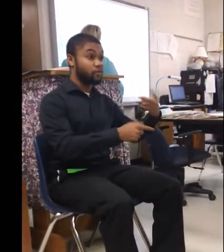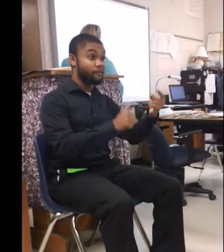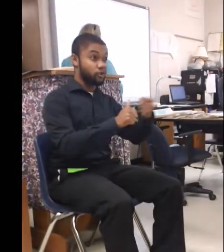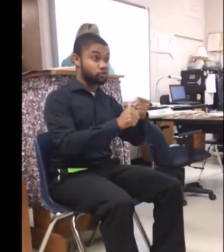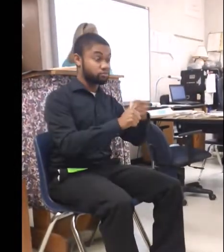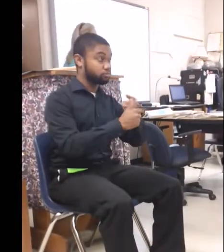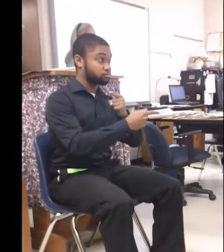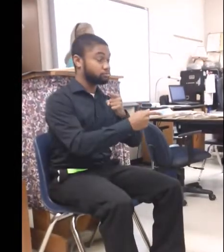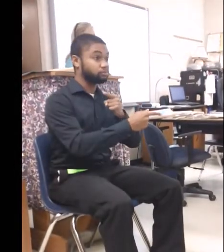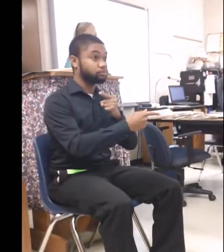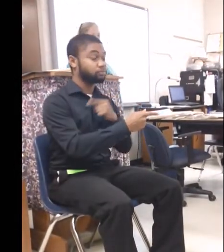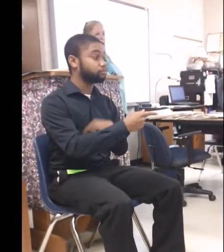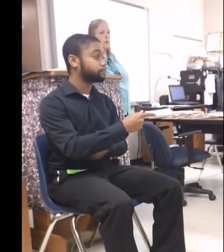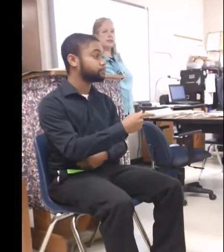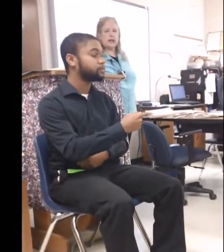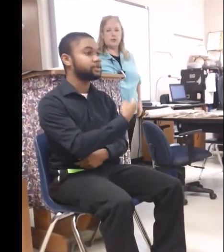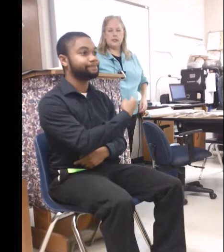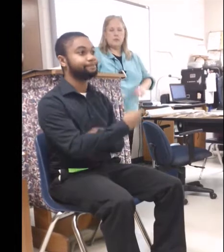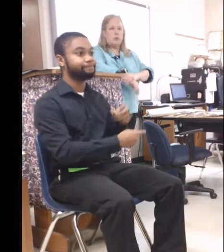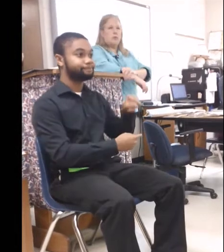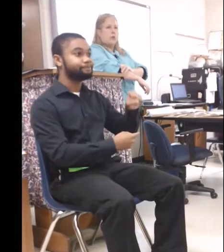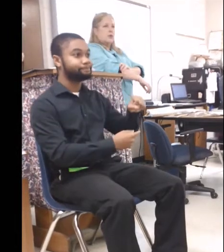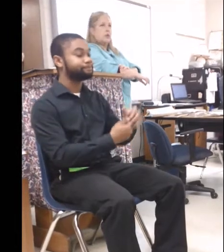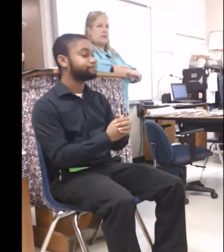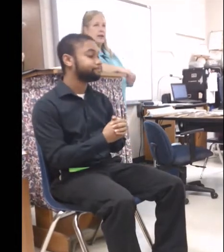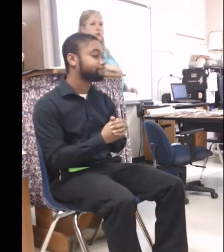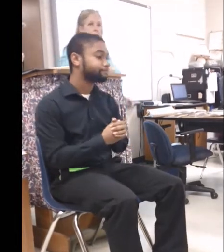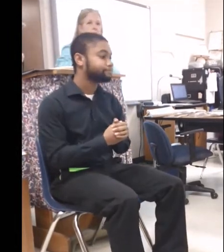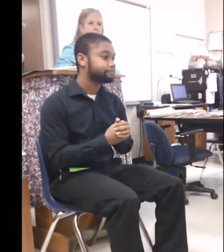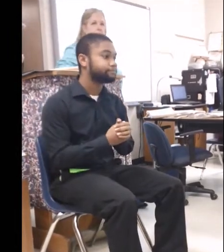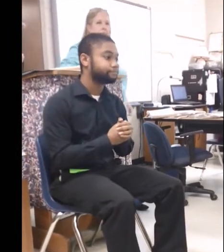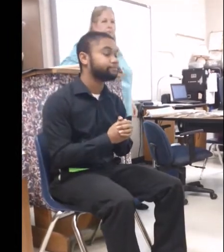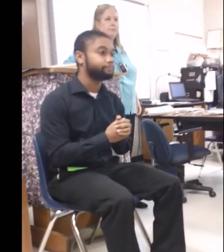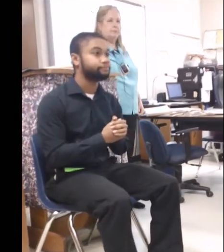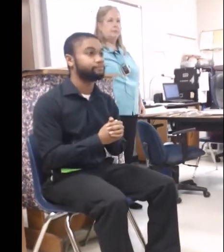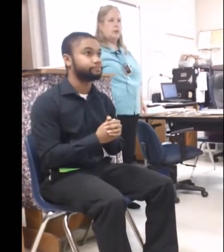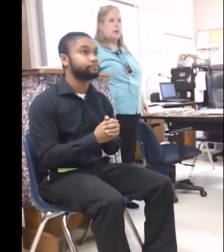yeah. I would take the reciprocal before I start factoring.